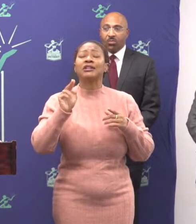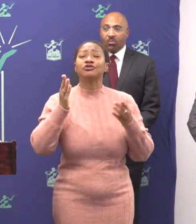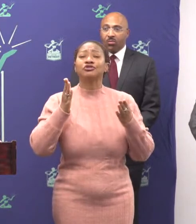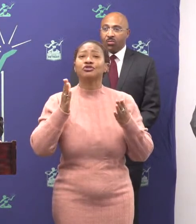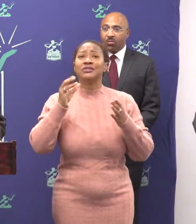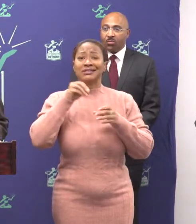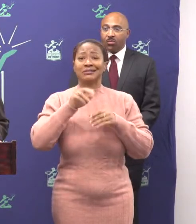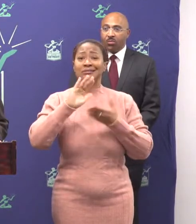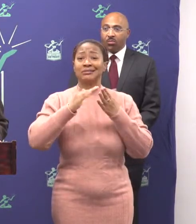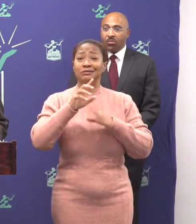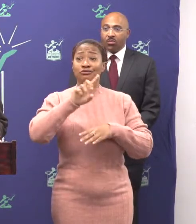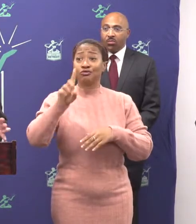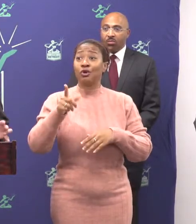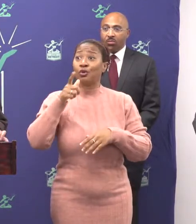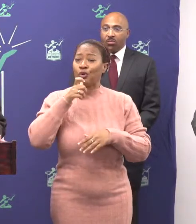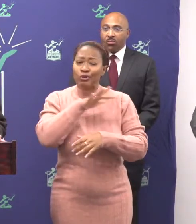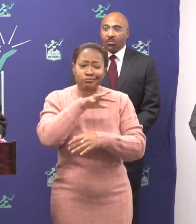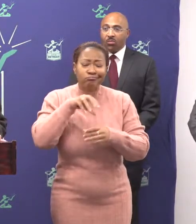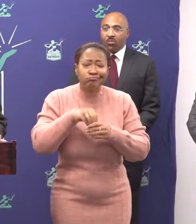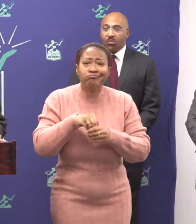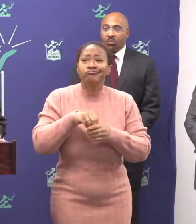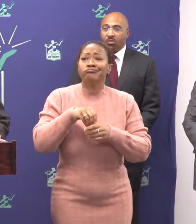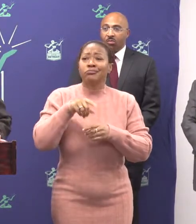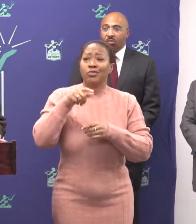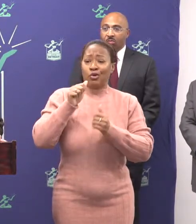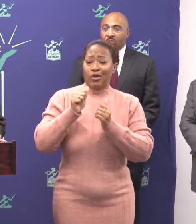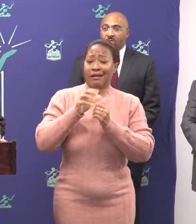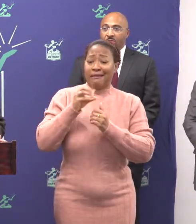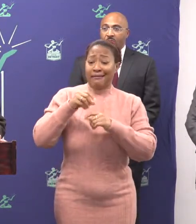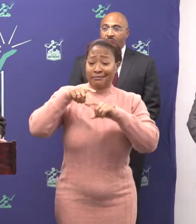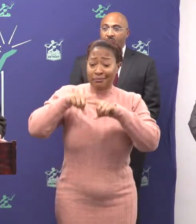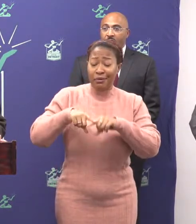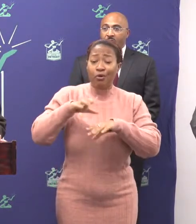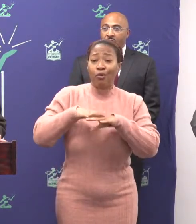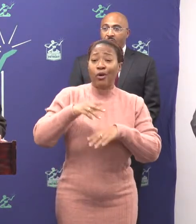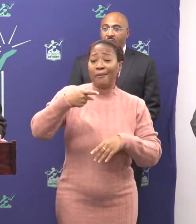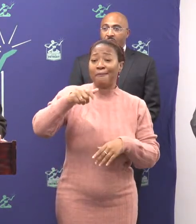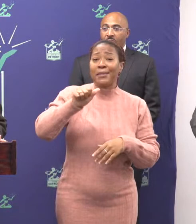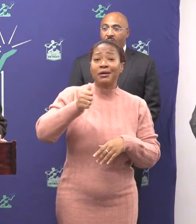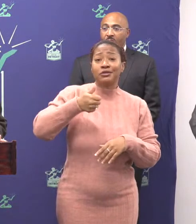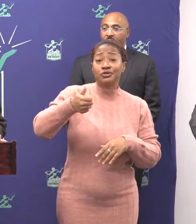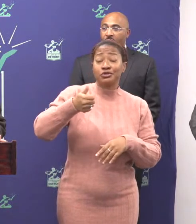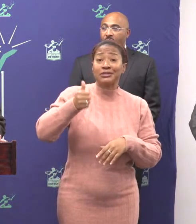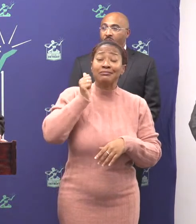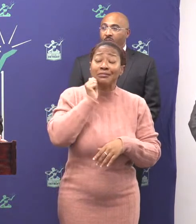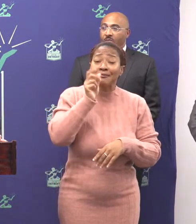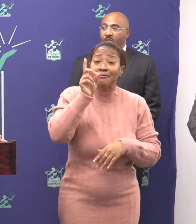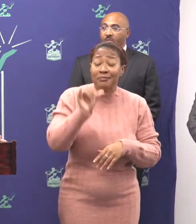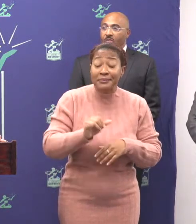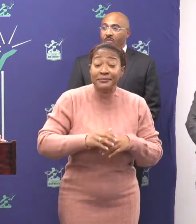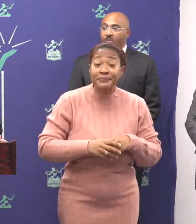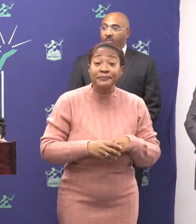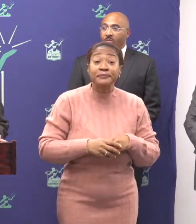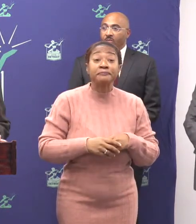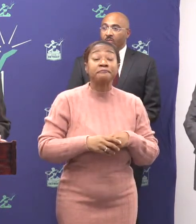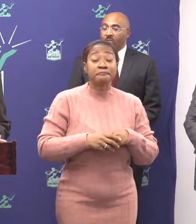Detroit whose participants rely on this vital service on a daily basis.